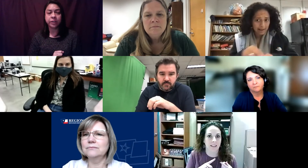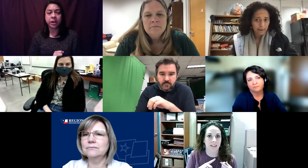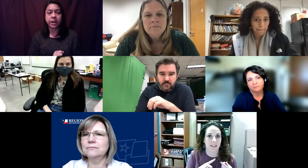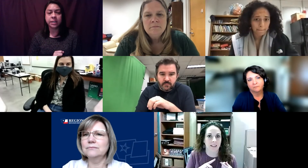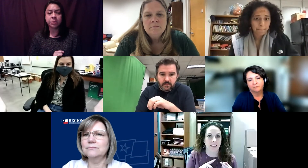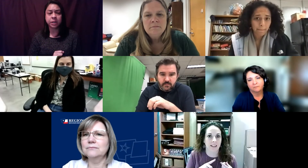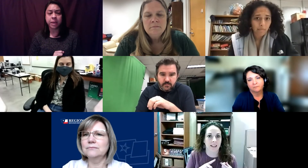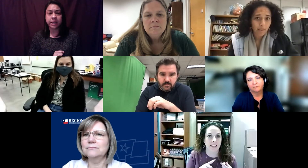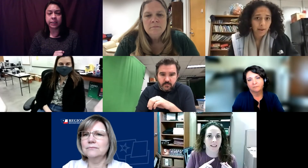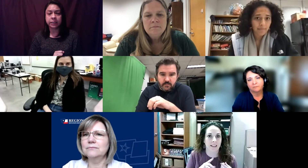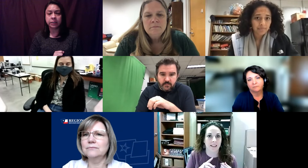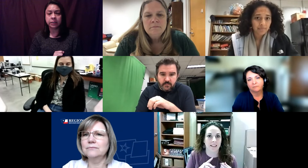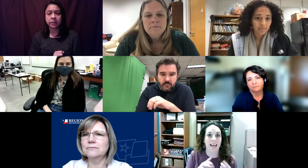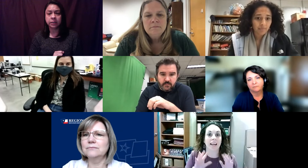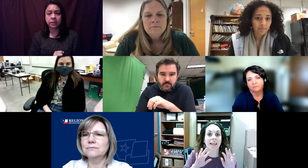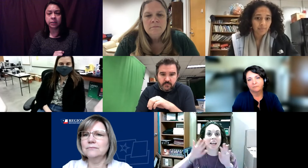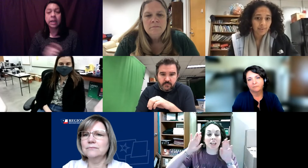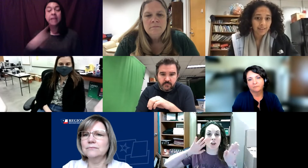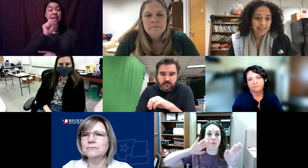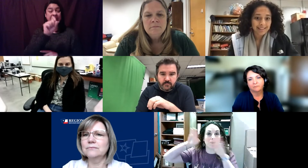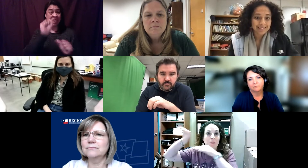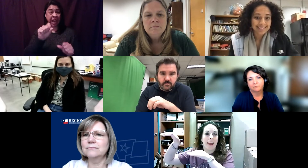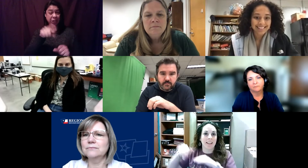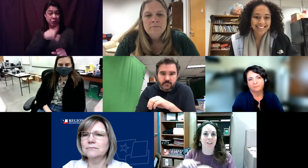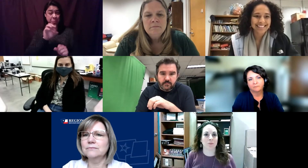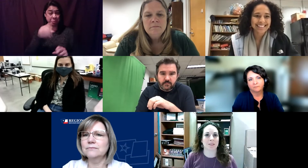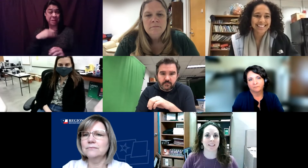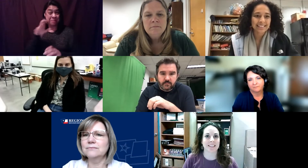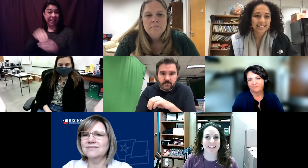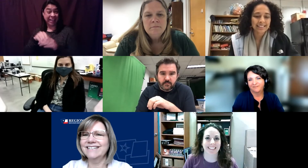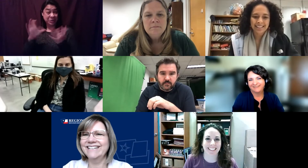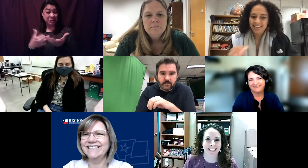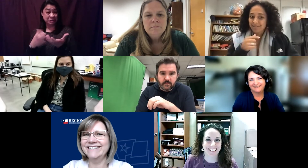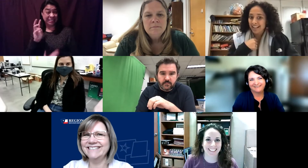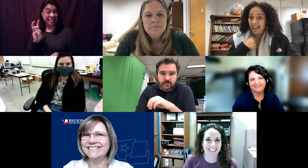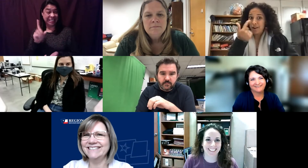know if Carrie is able to come back in. Yeah, can y'all put me back in group 6?